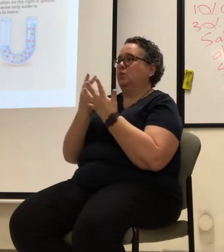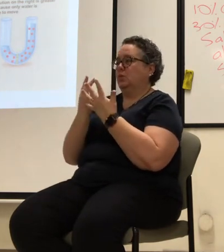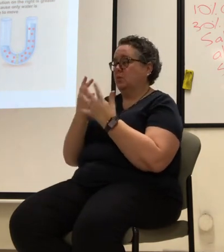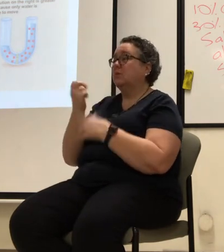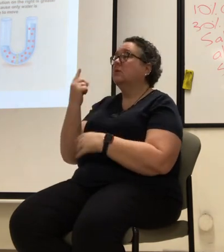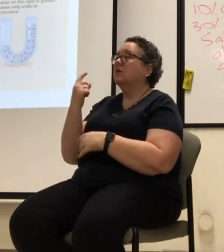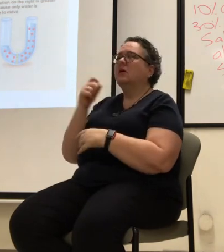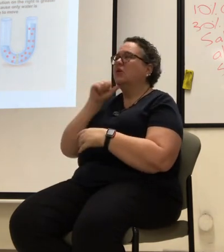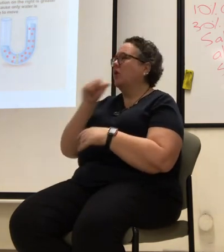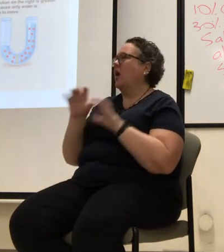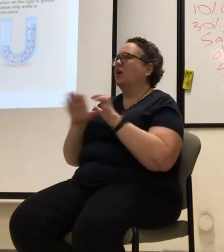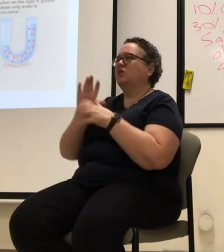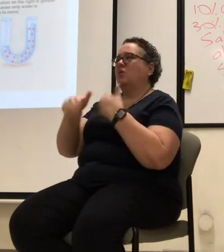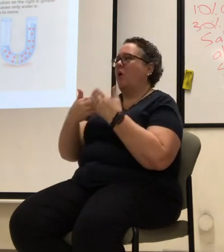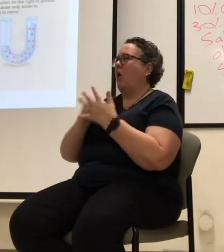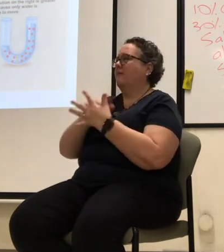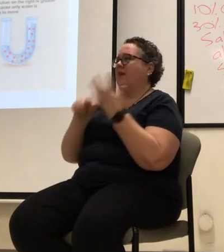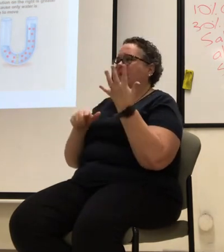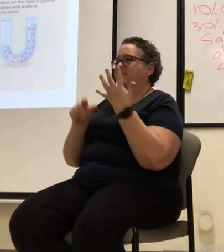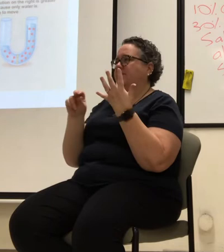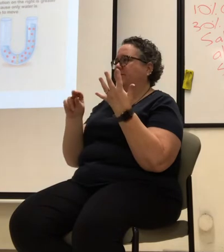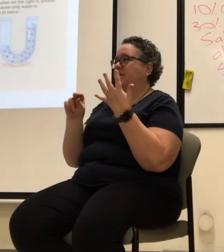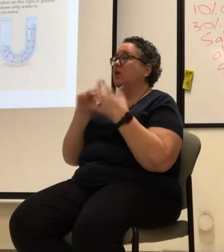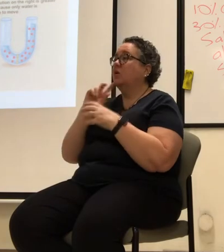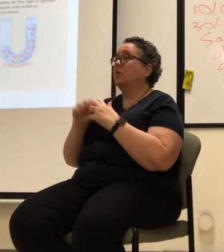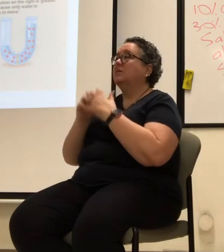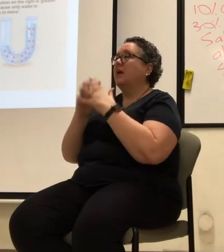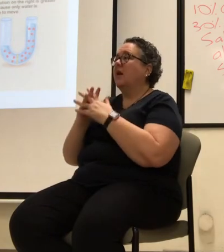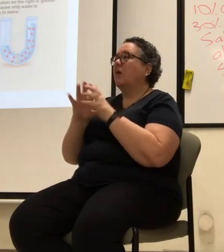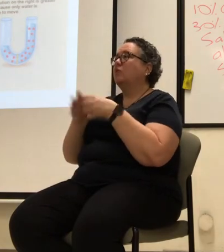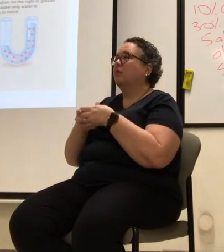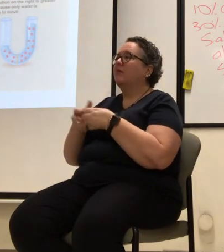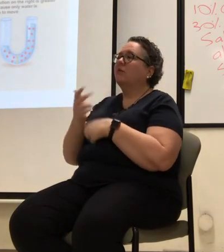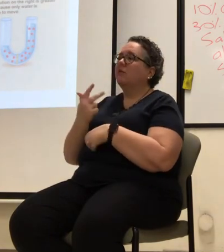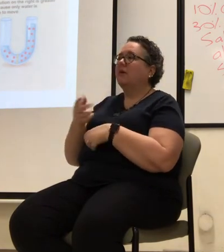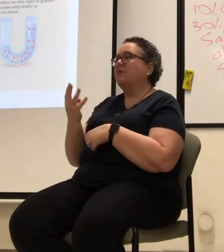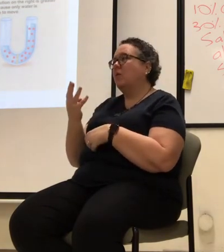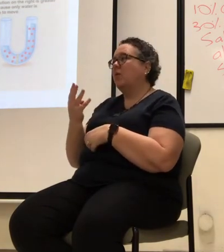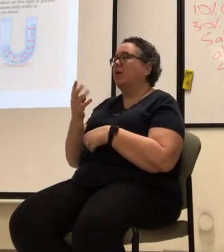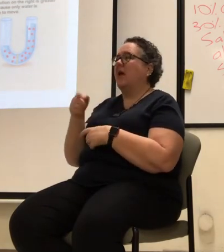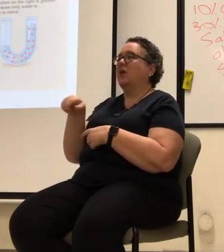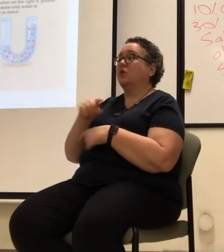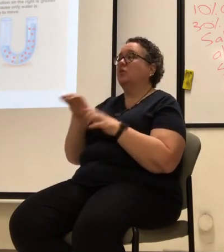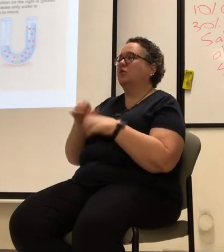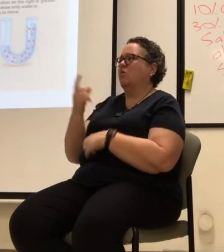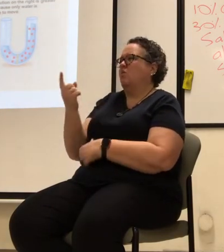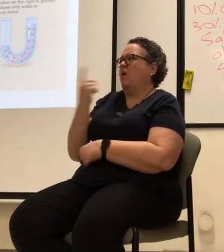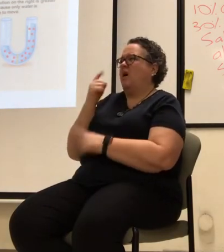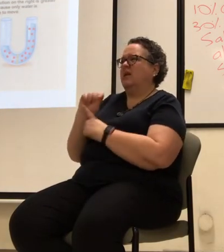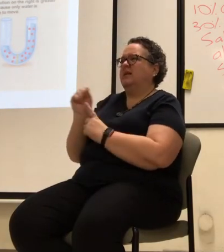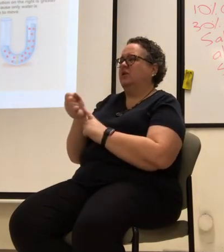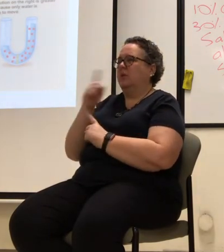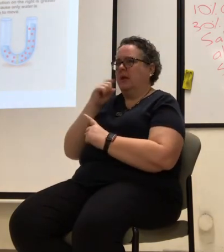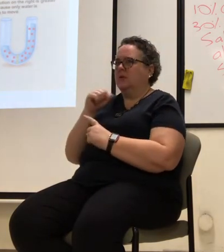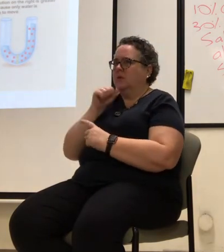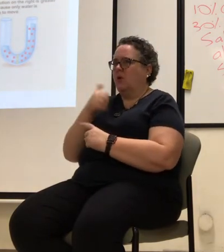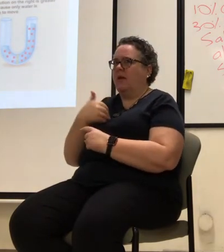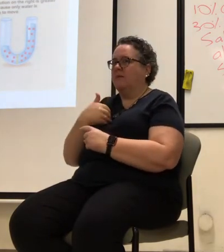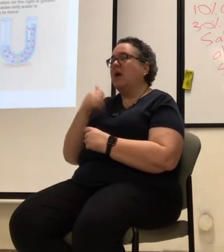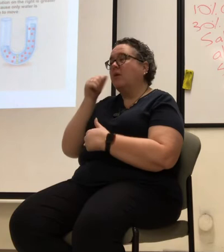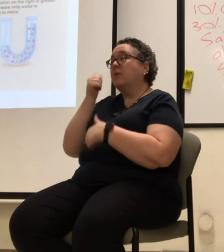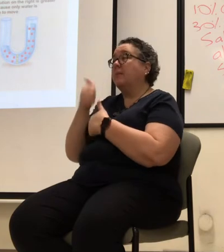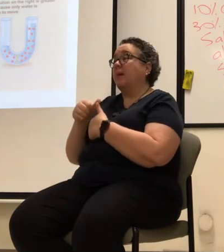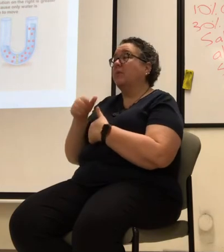do all five of them. You'll form groups of three to four, and you'll just do one condition. Because we don't have to. I remember